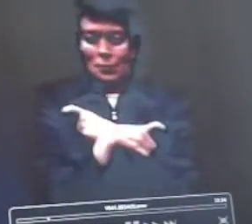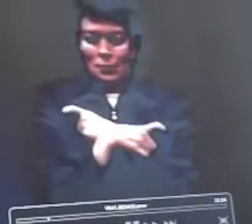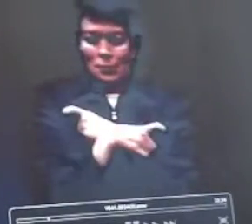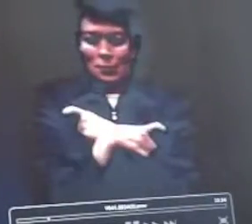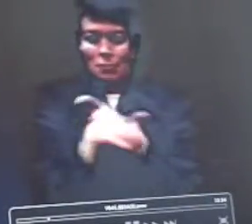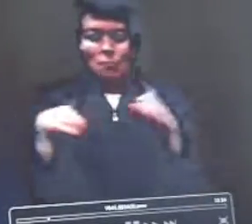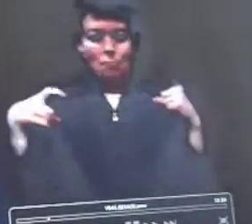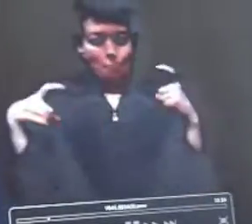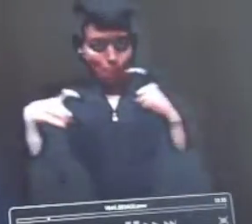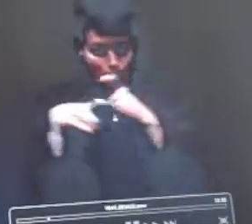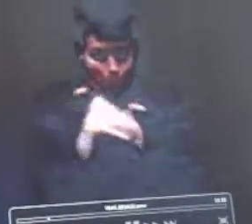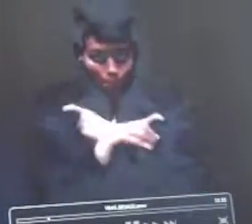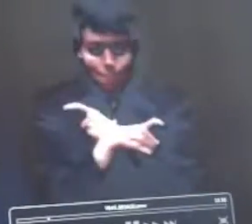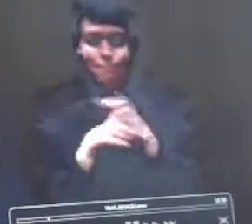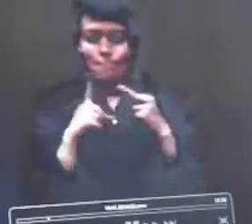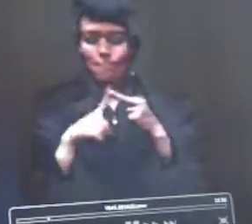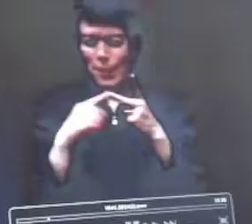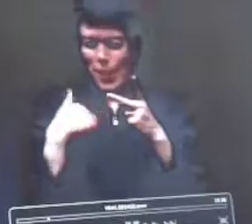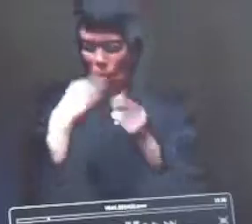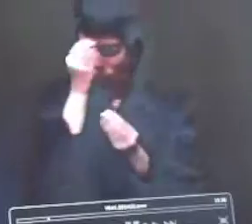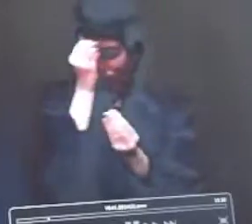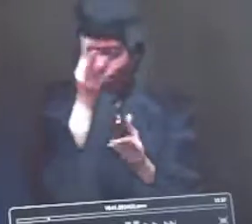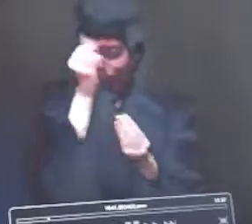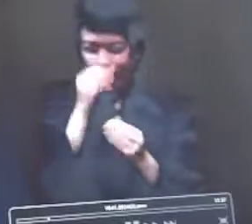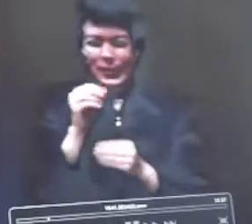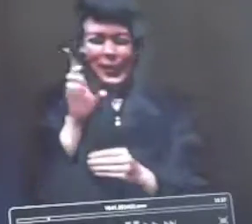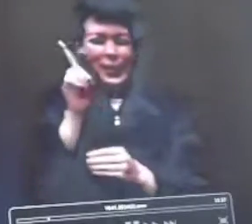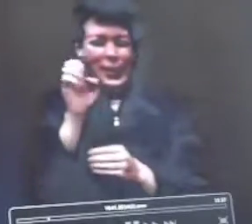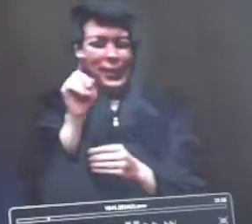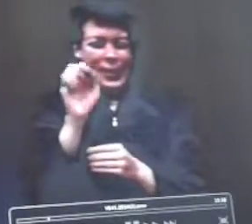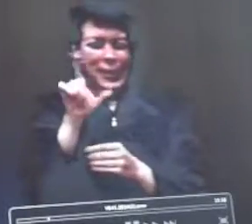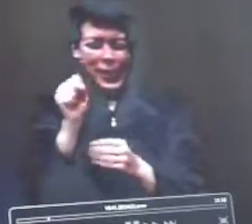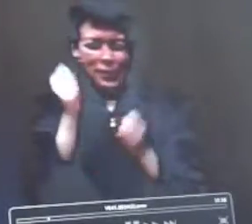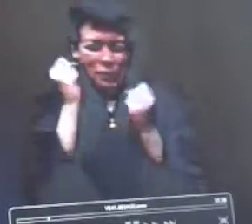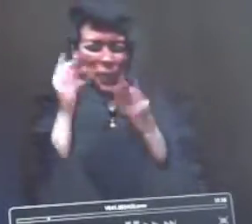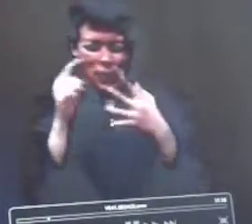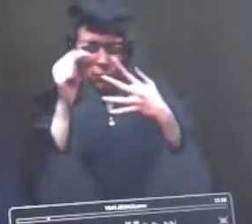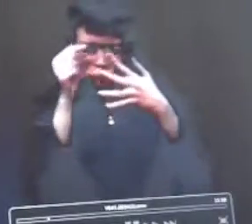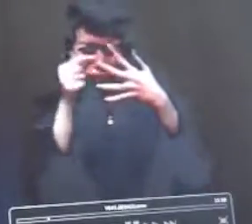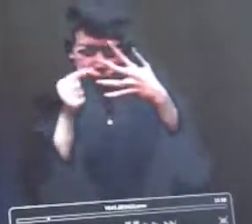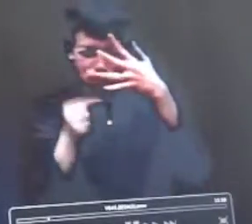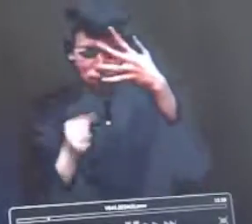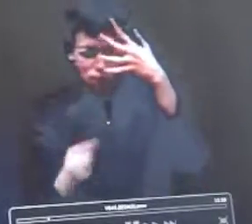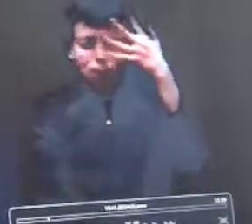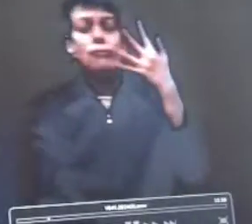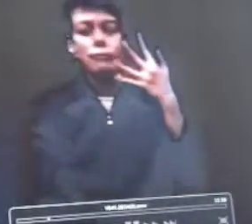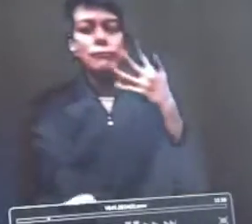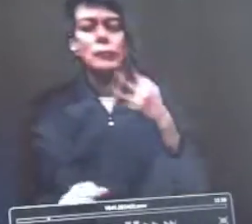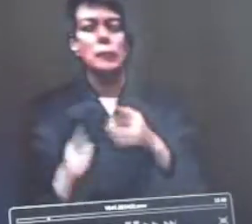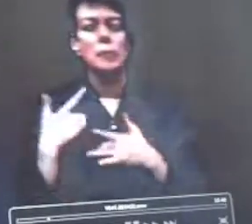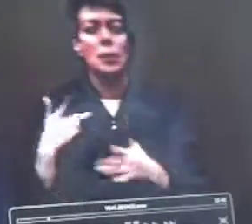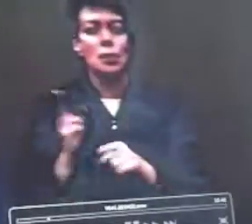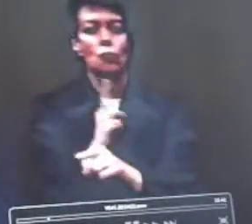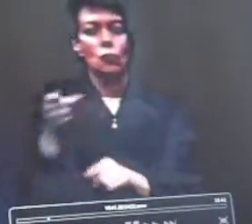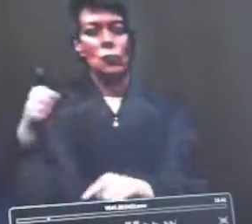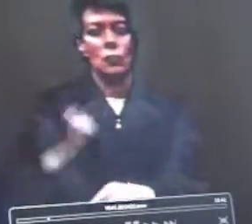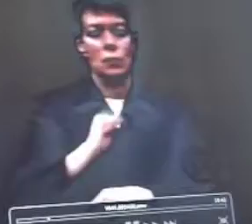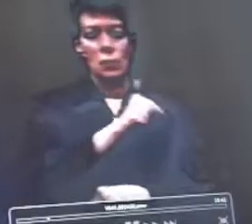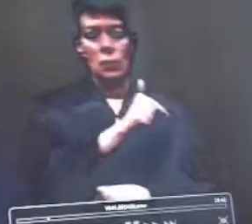use it. If the information is very complex, if there's a lot of details, they tend